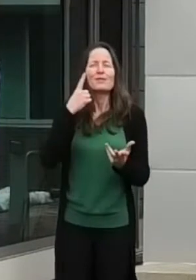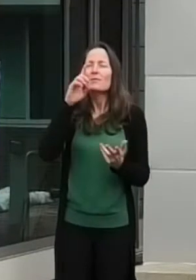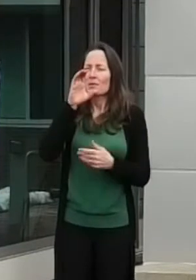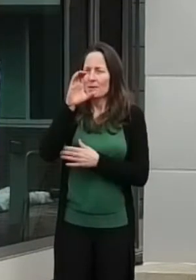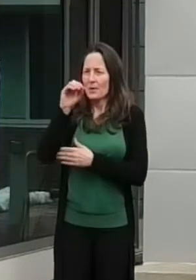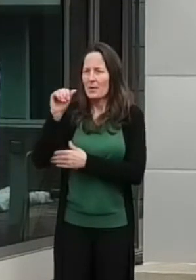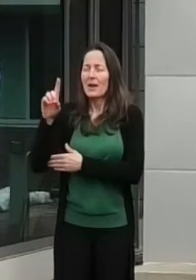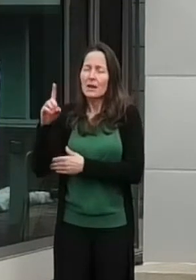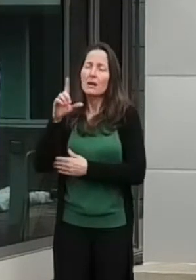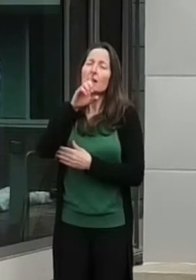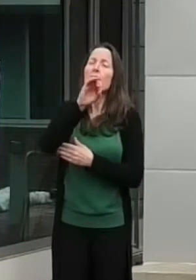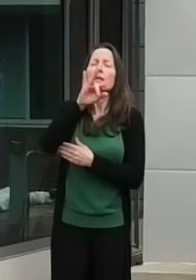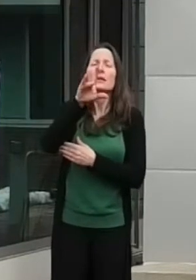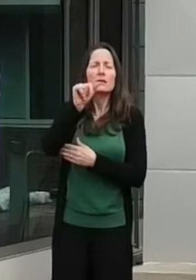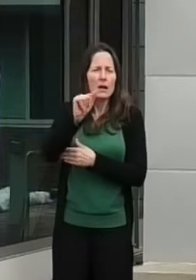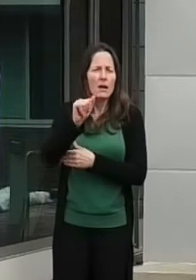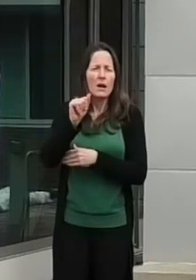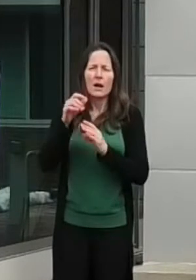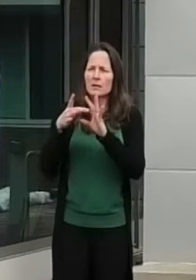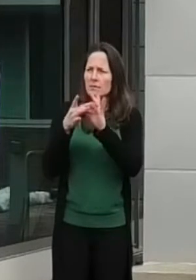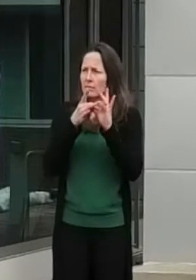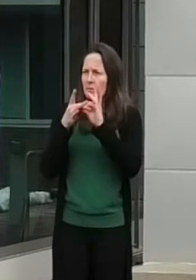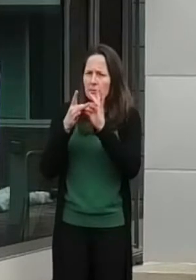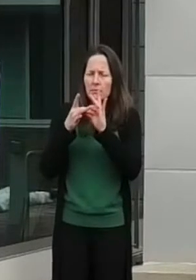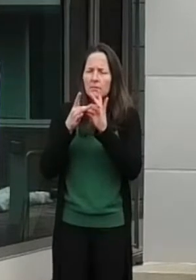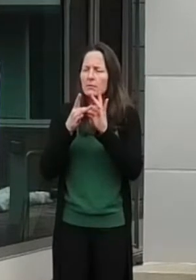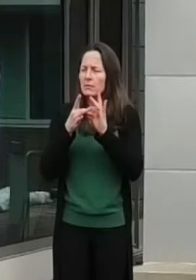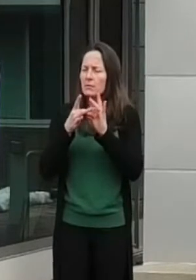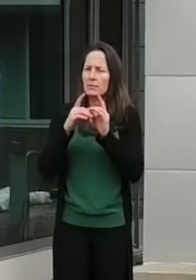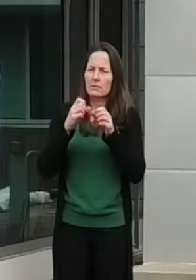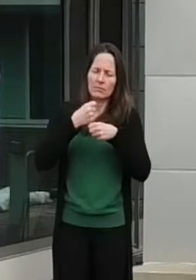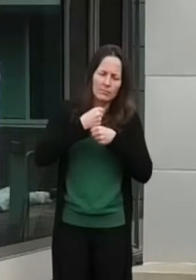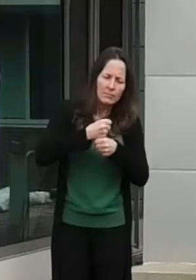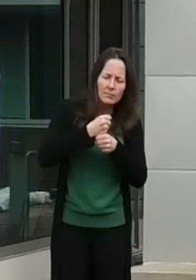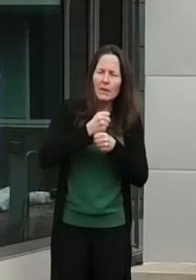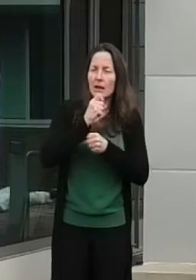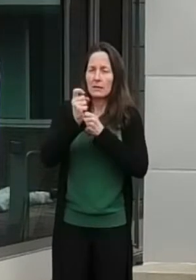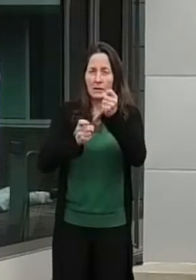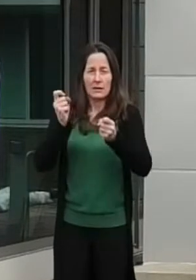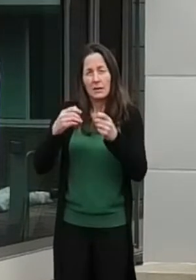Leela has coordinated the distribution of more than